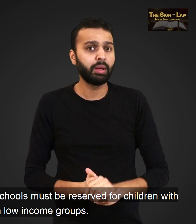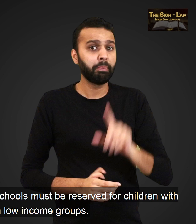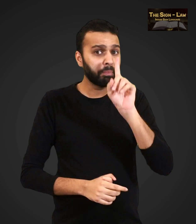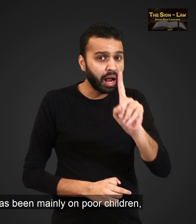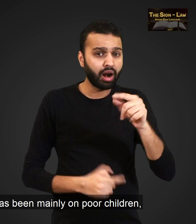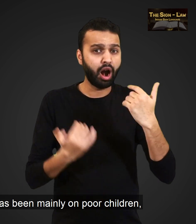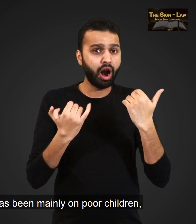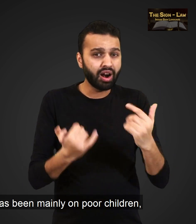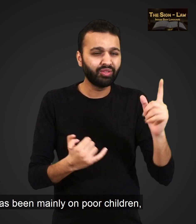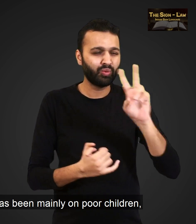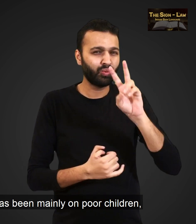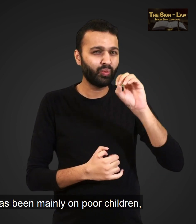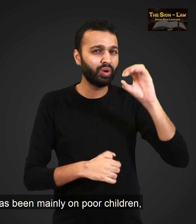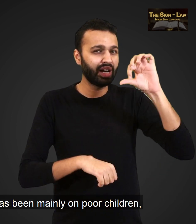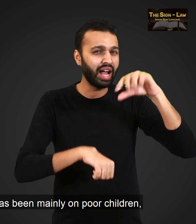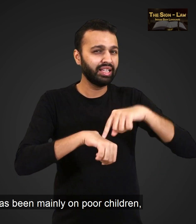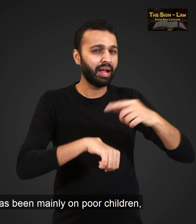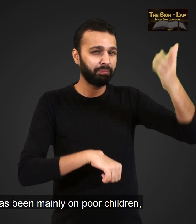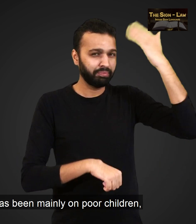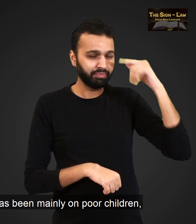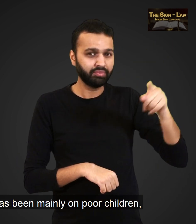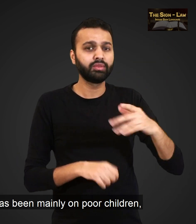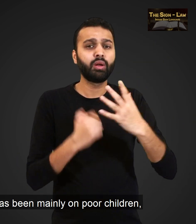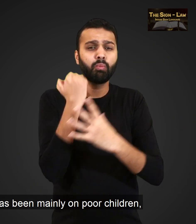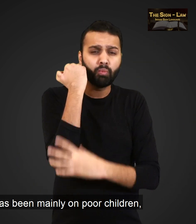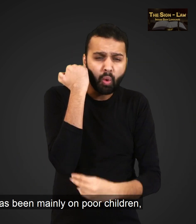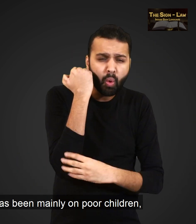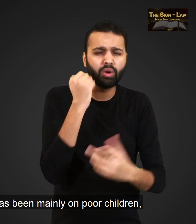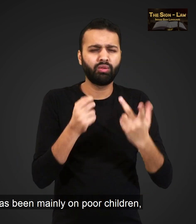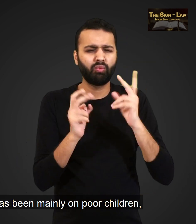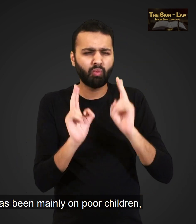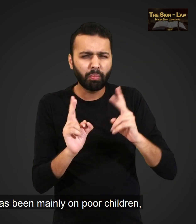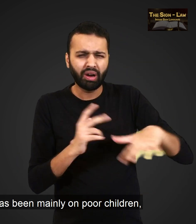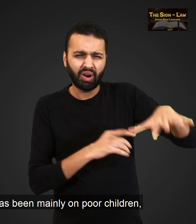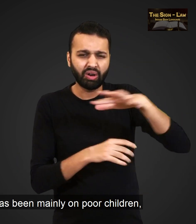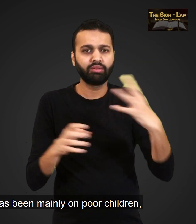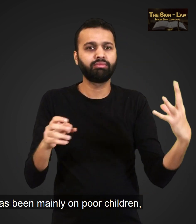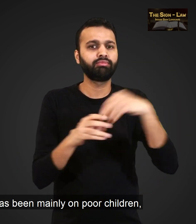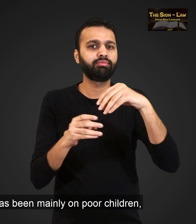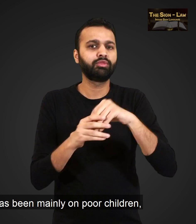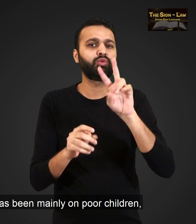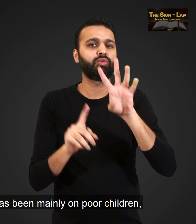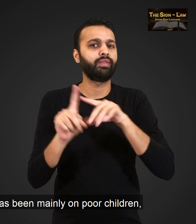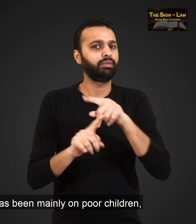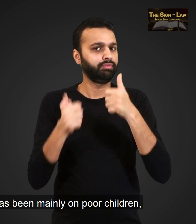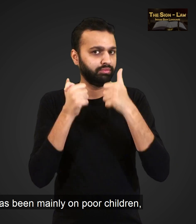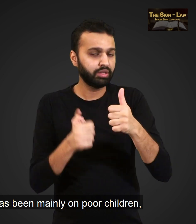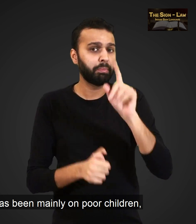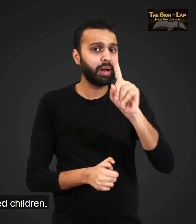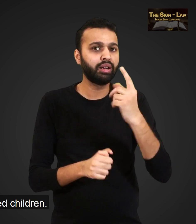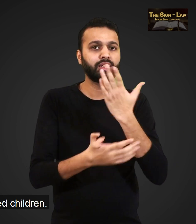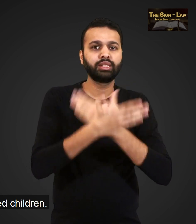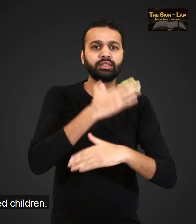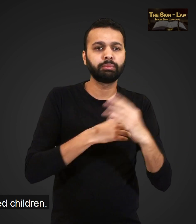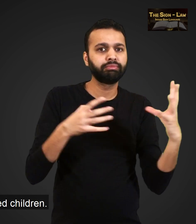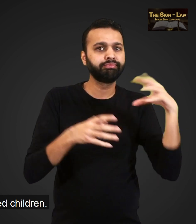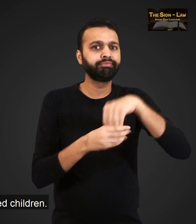low-income groups. Since the RTE Act of 2009, the focus has been mainly on poor children,